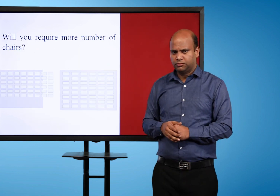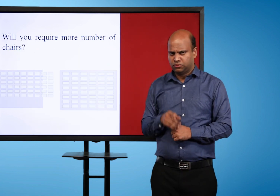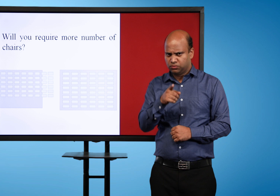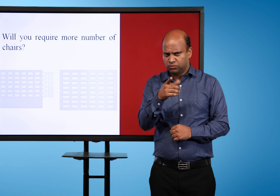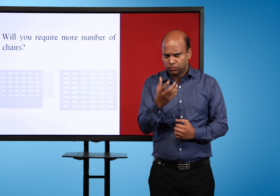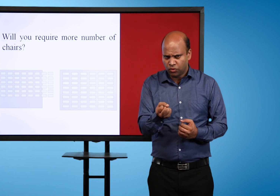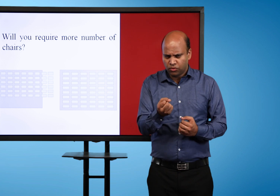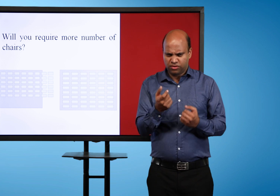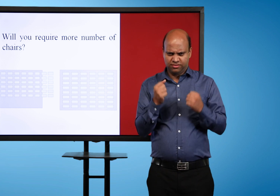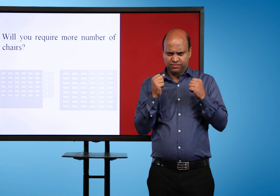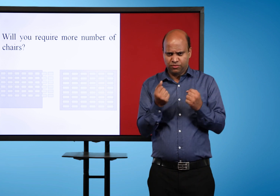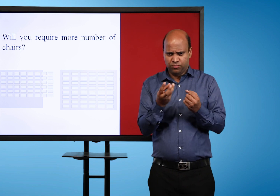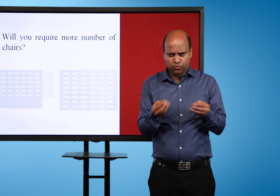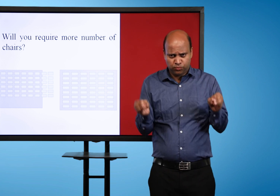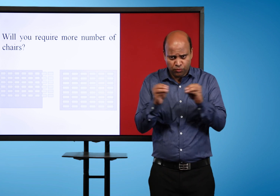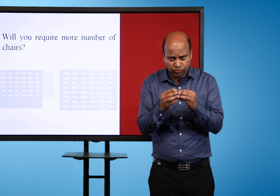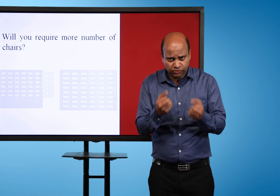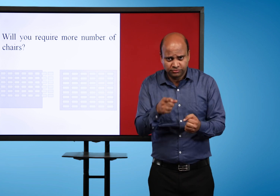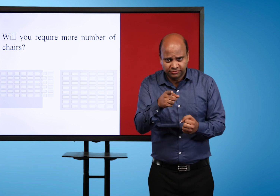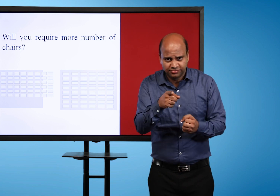Will you require more number of chairs?